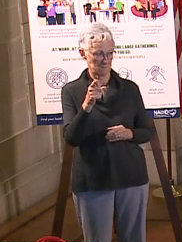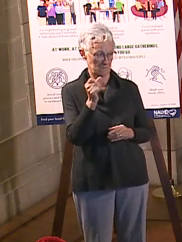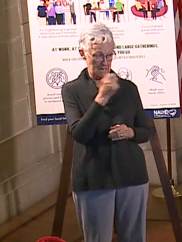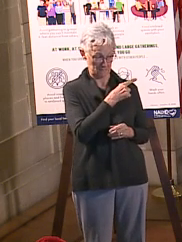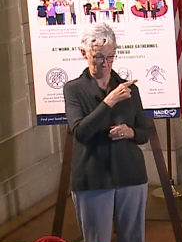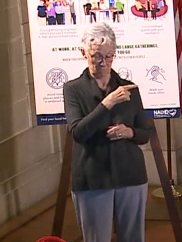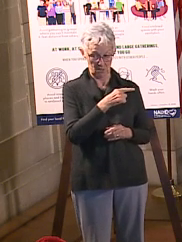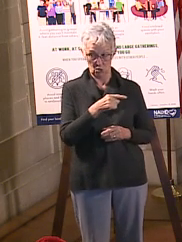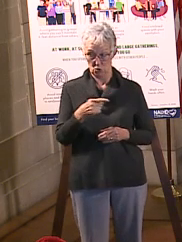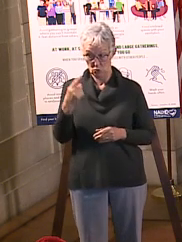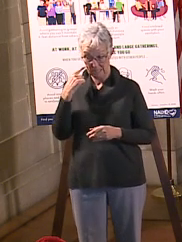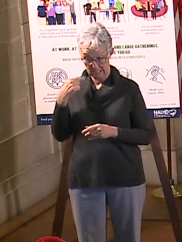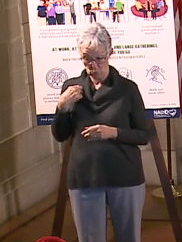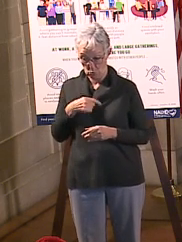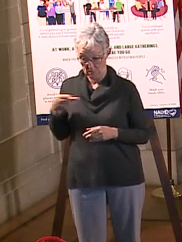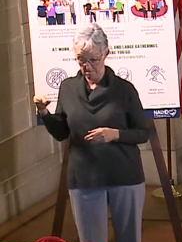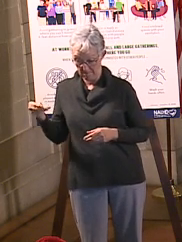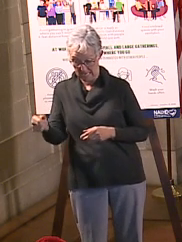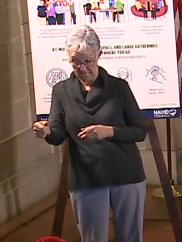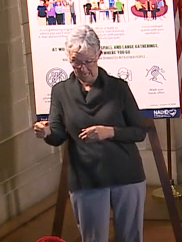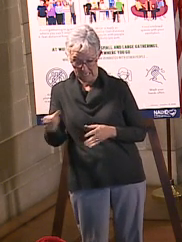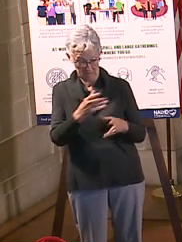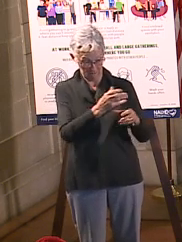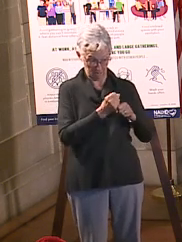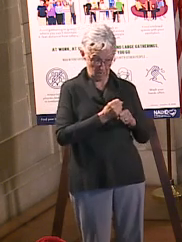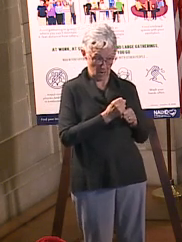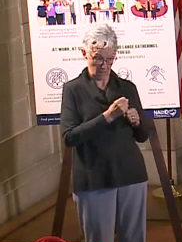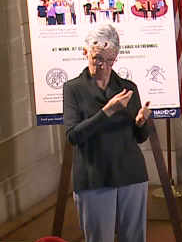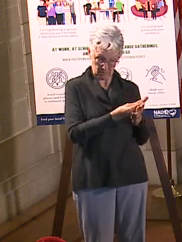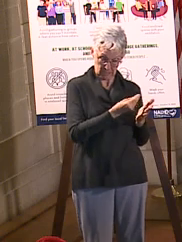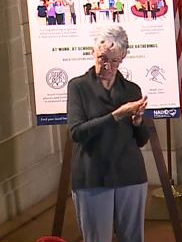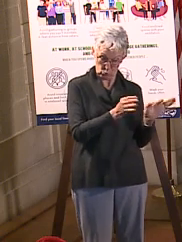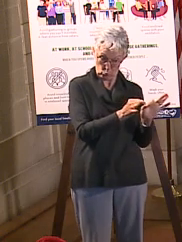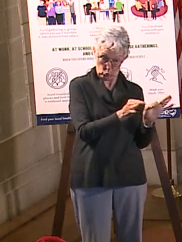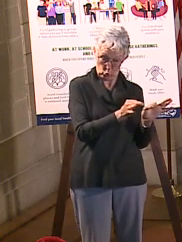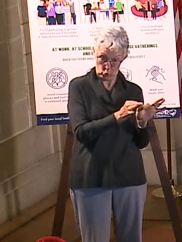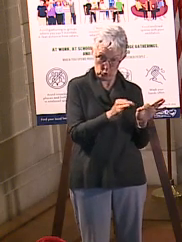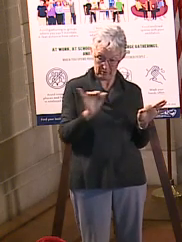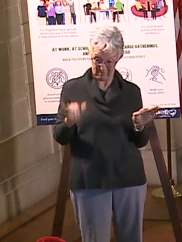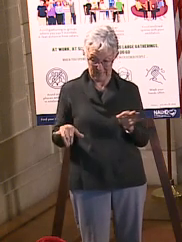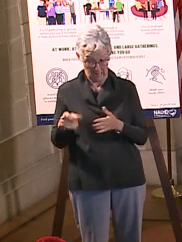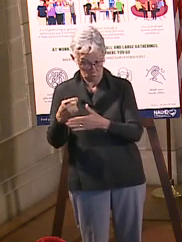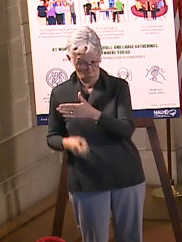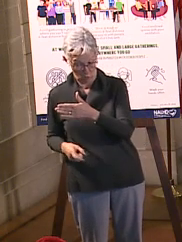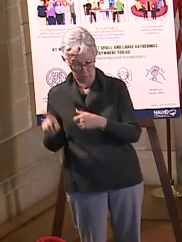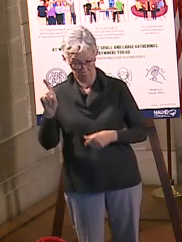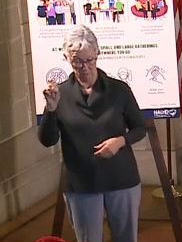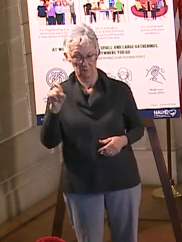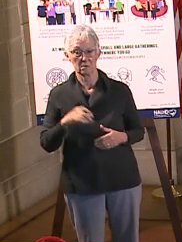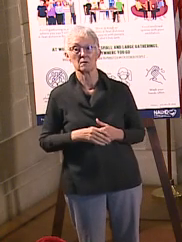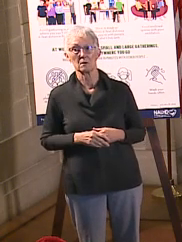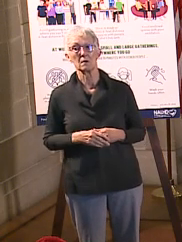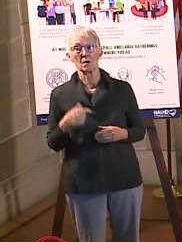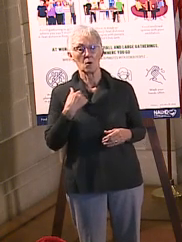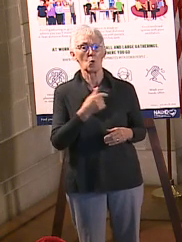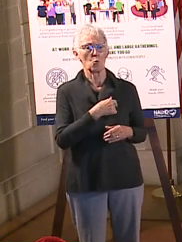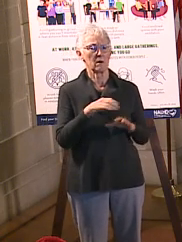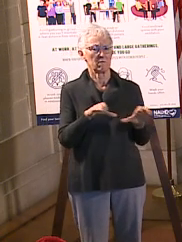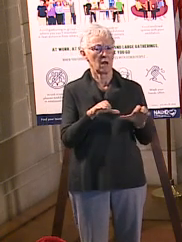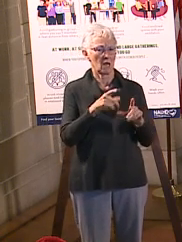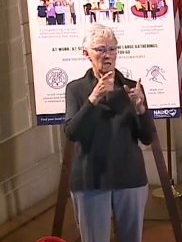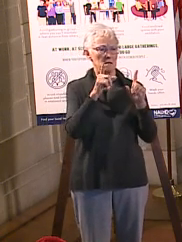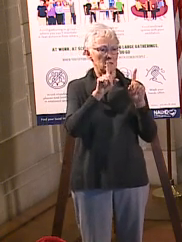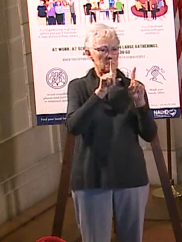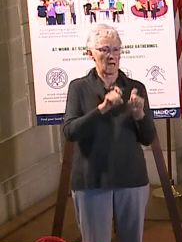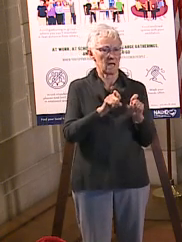for what we paid, do we think we got our money worth? And the answer is absolutely yes. Again, we have been able to do testing through Test Nebraska that would not